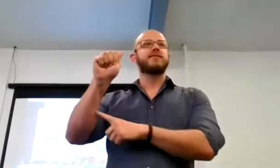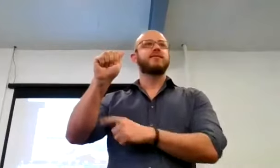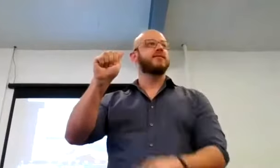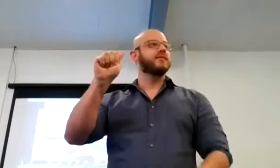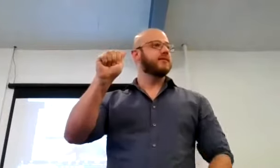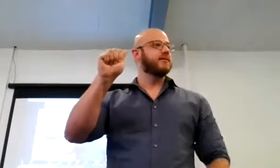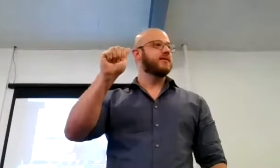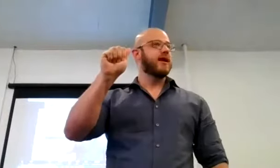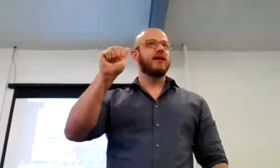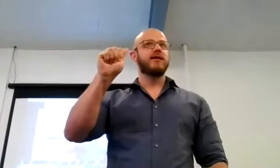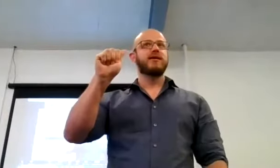letter A.